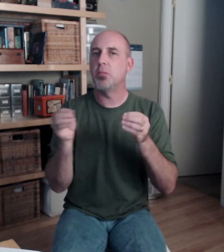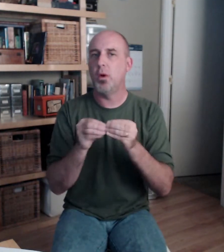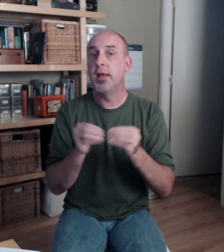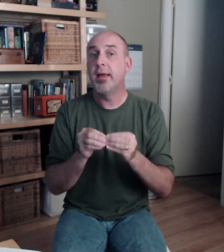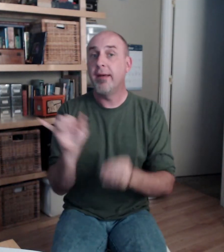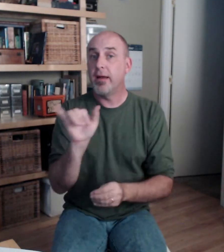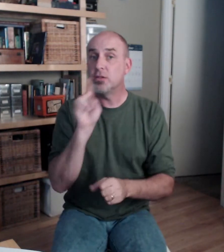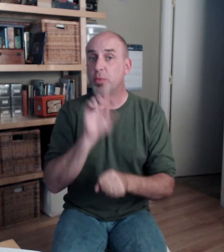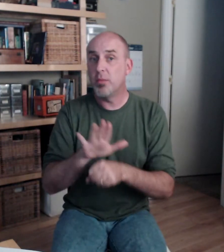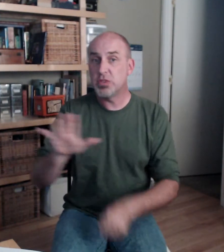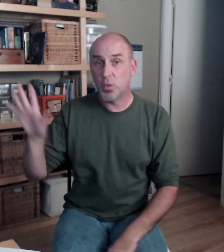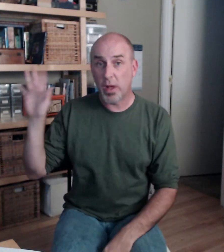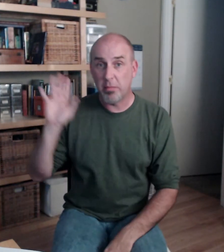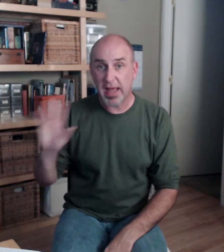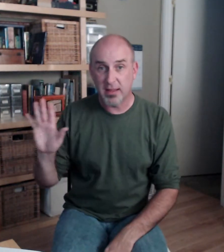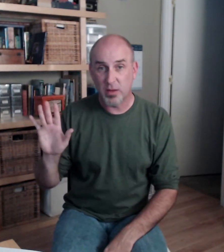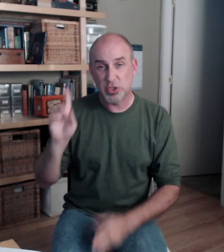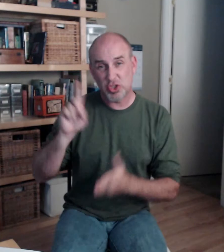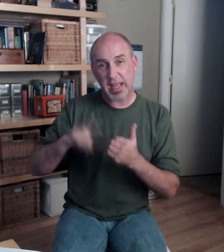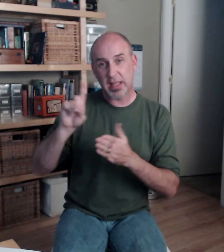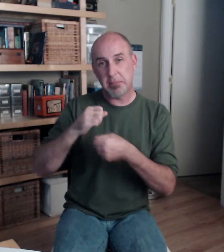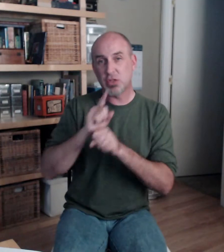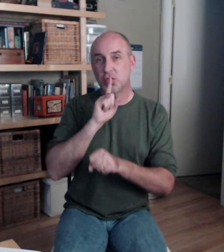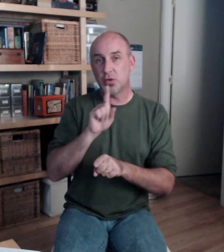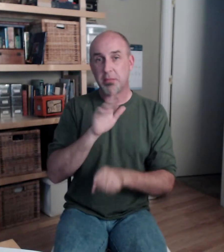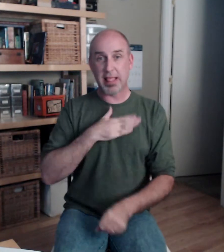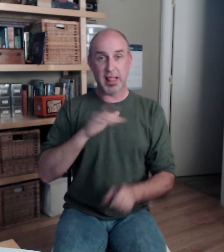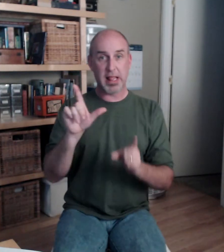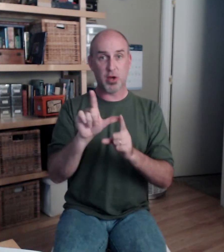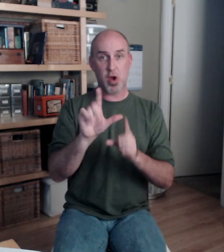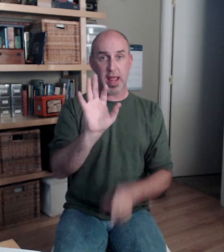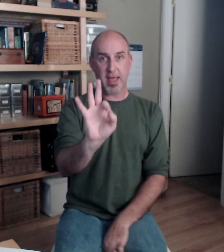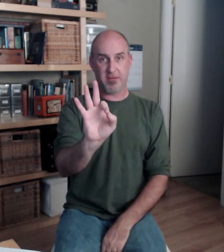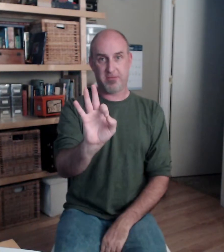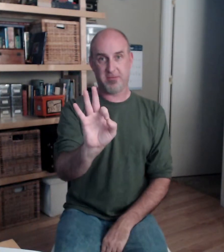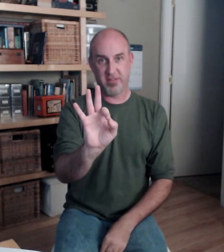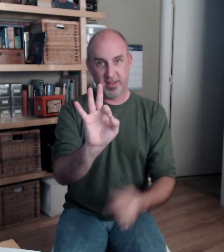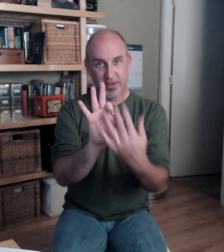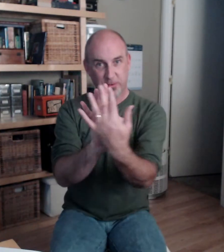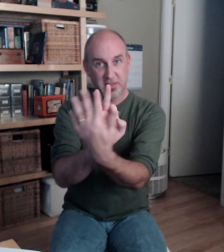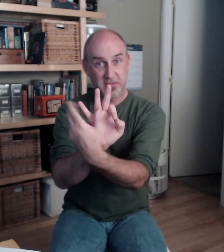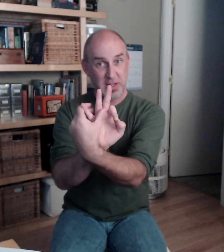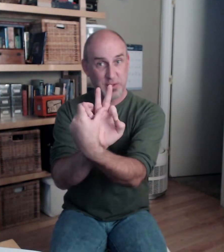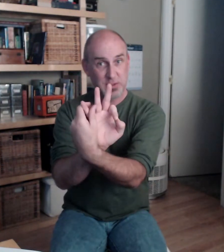more. I also promised you a while back that I would check and make sure my letter F with the fingers